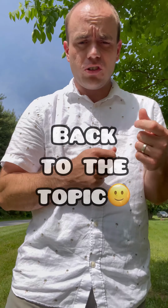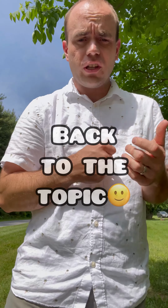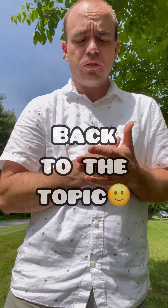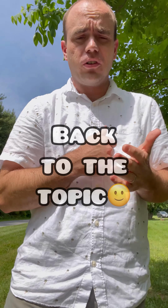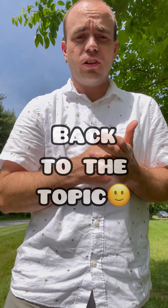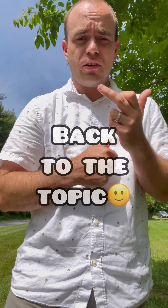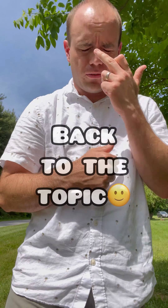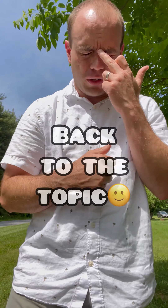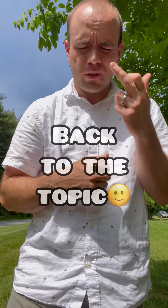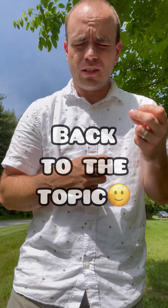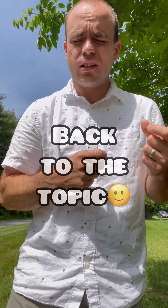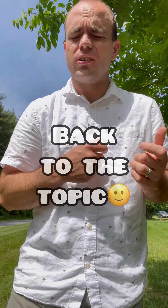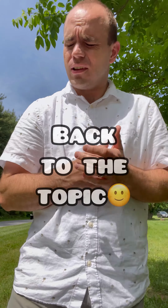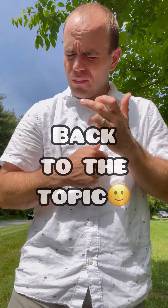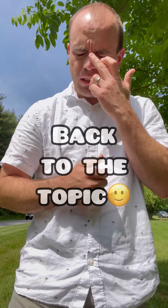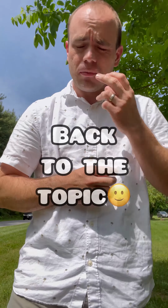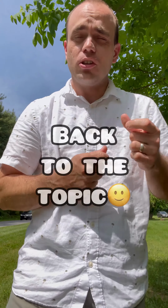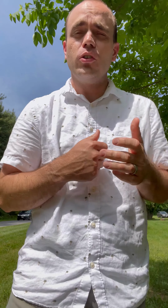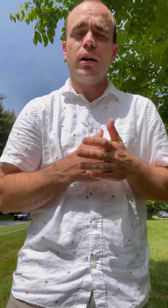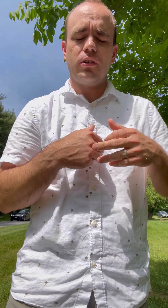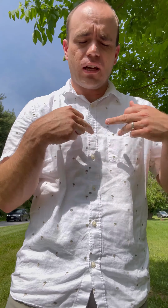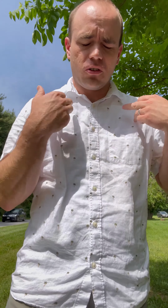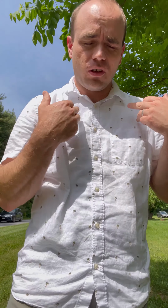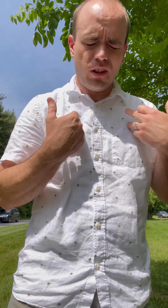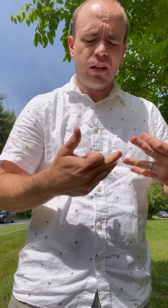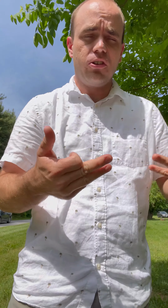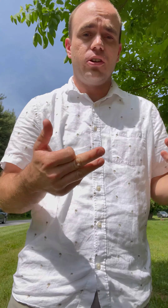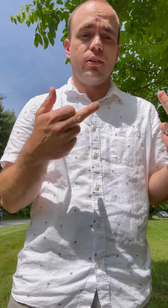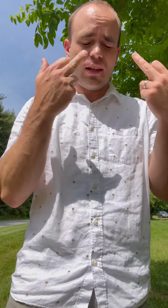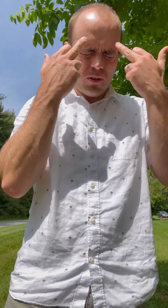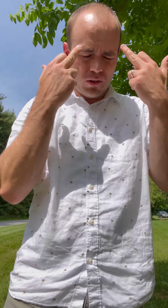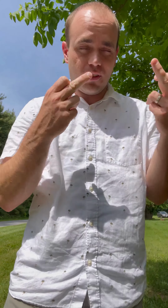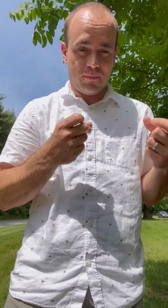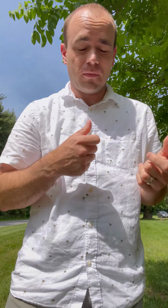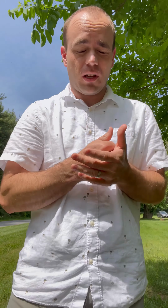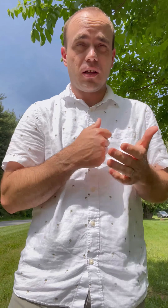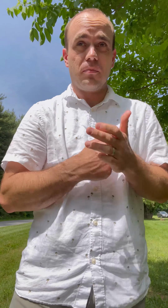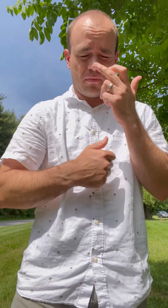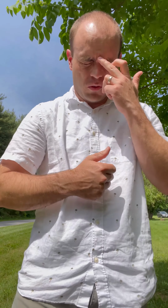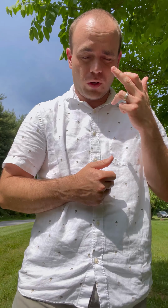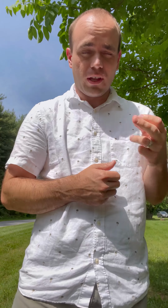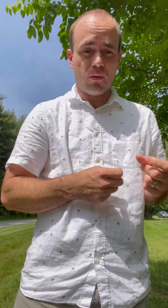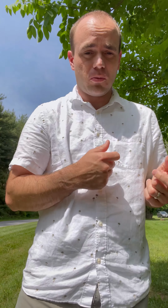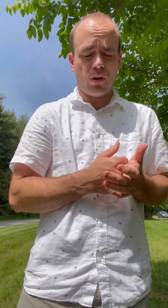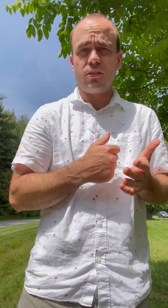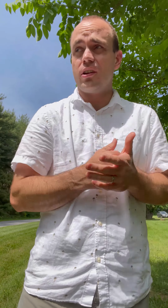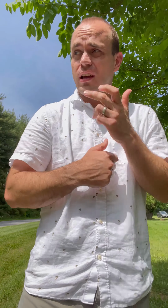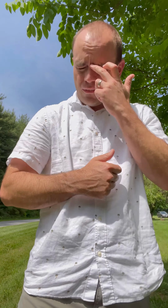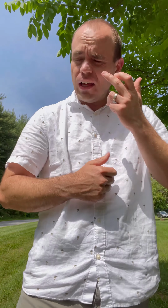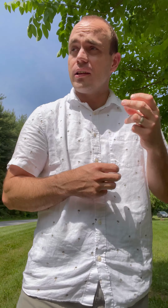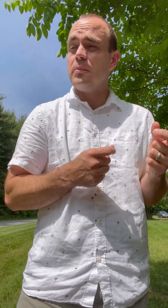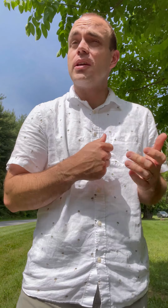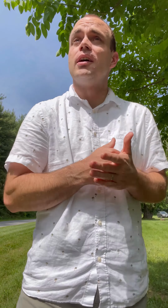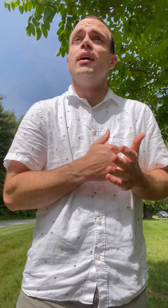get relief from the tics, fuck me, you have to actually let your tics out without suppressing, fuck me.